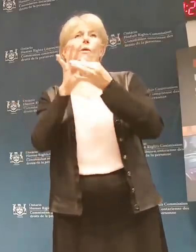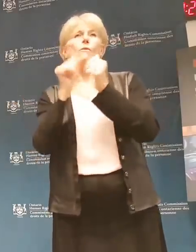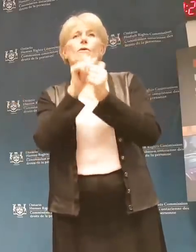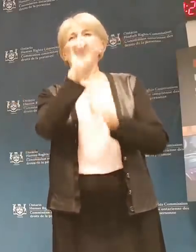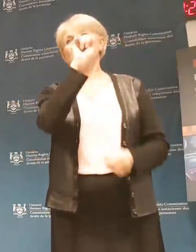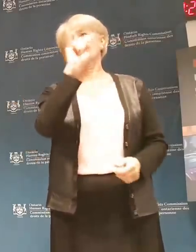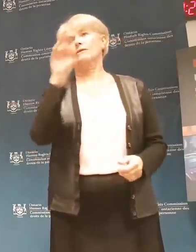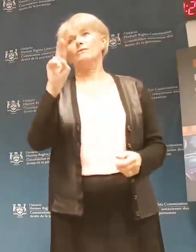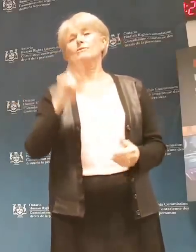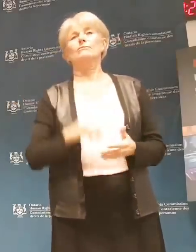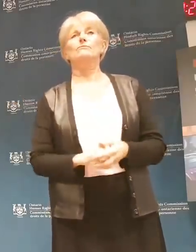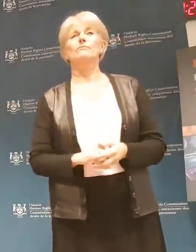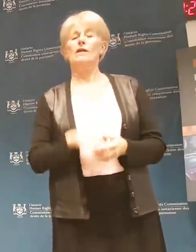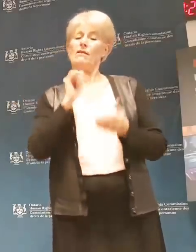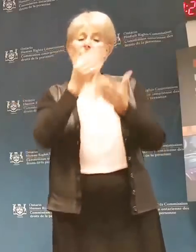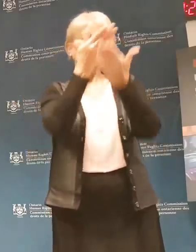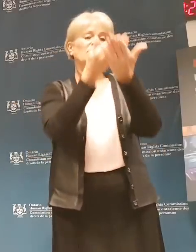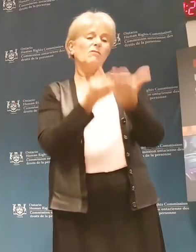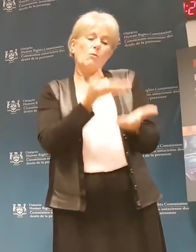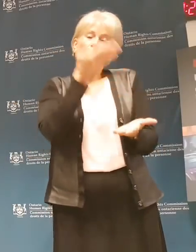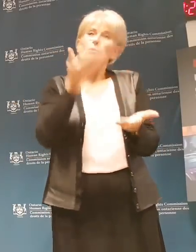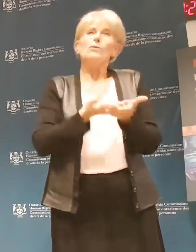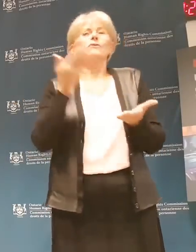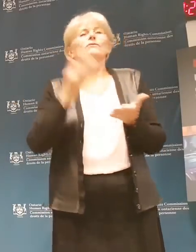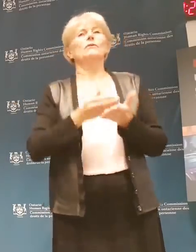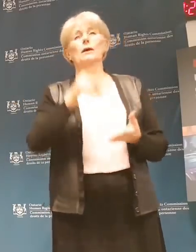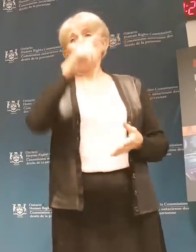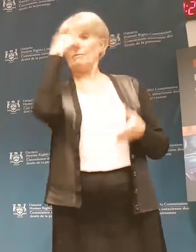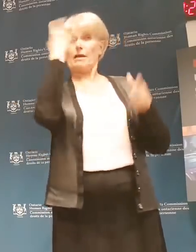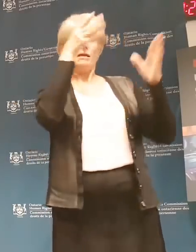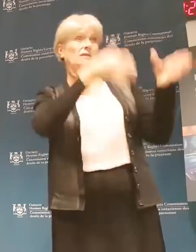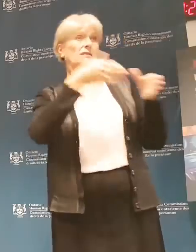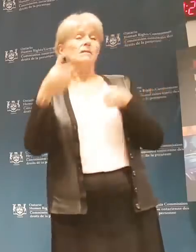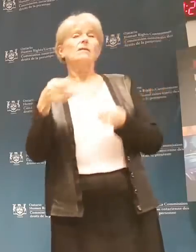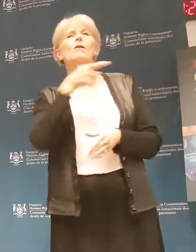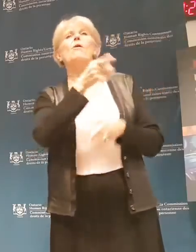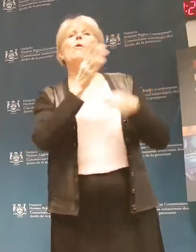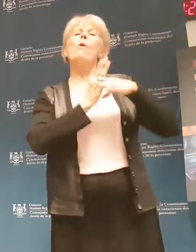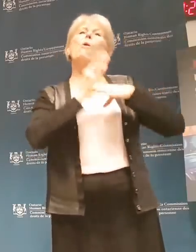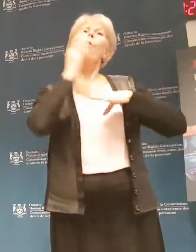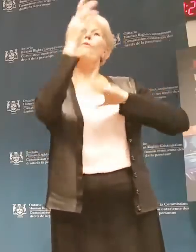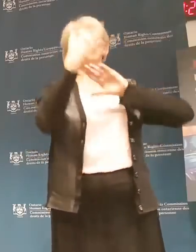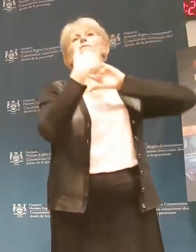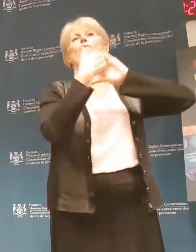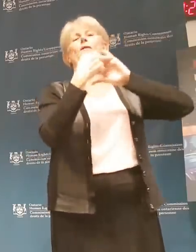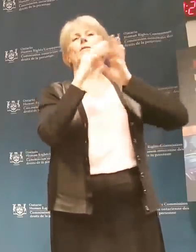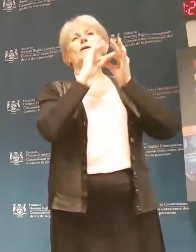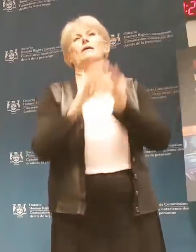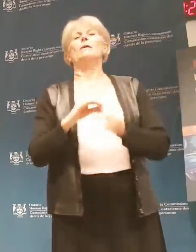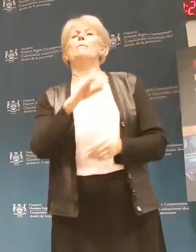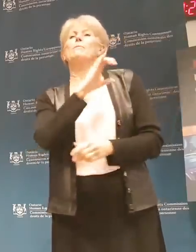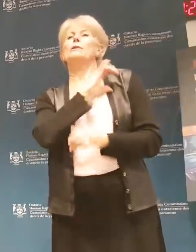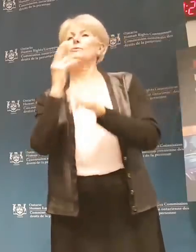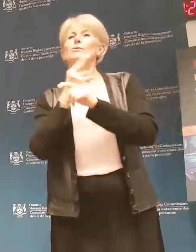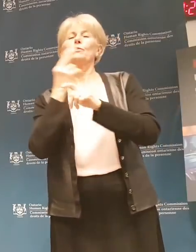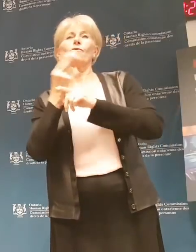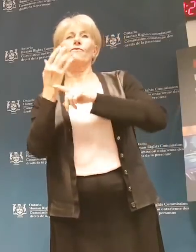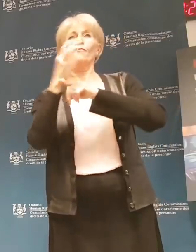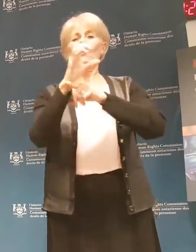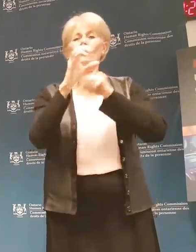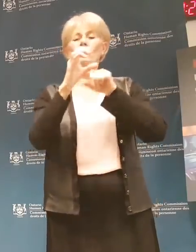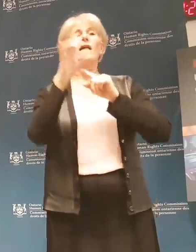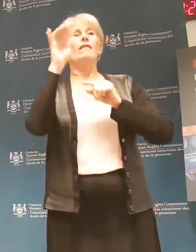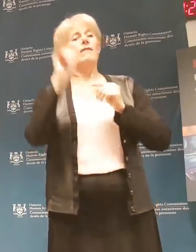SIU. The data proves that Black people are overrepresented in police use of force cases